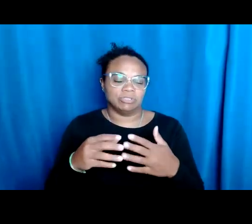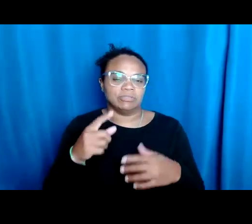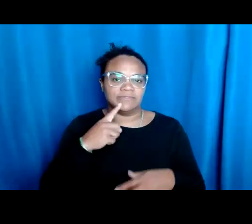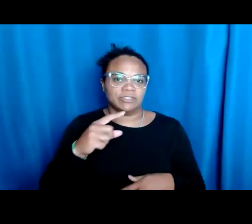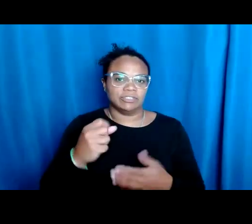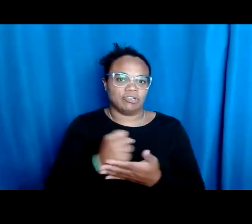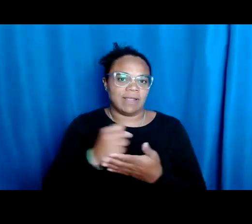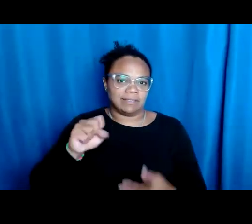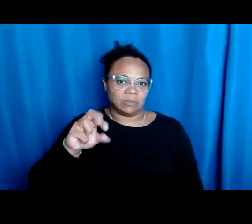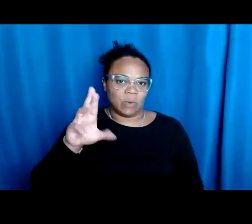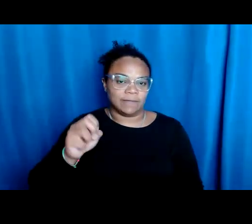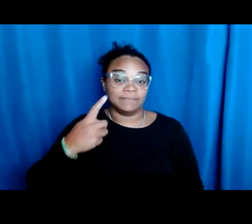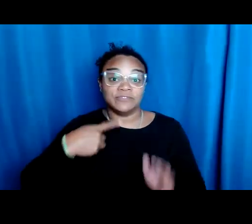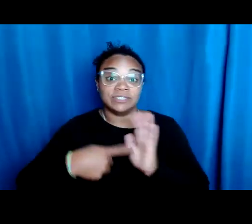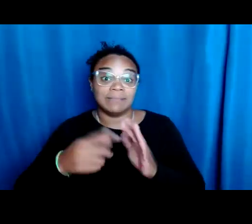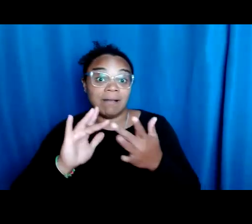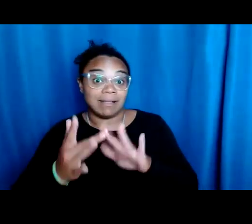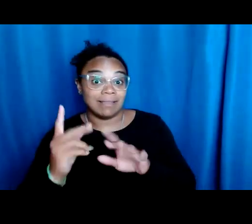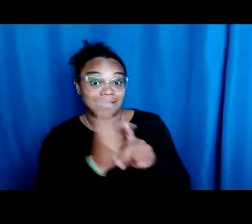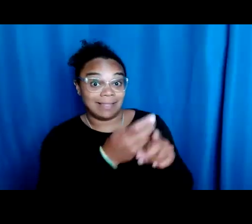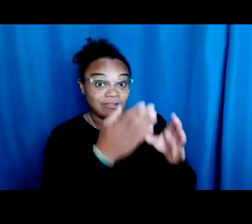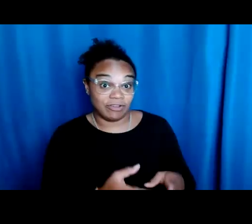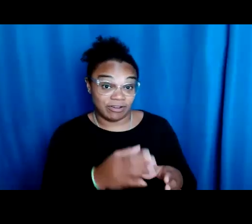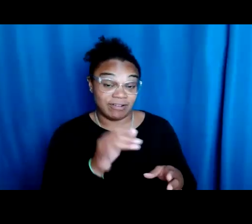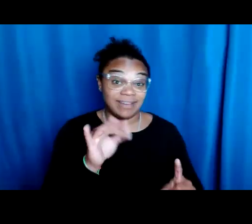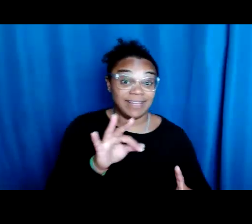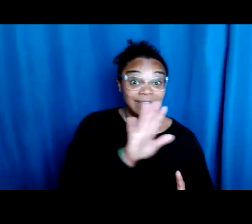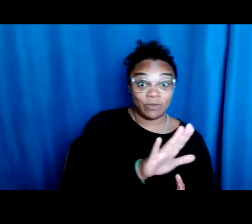you can get a loan with 600 credit score.